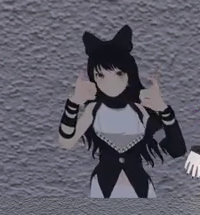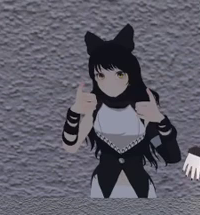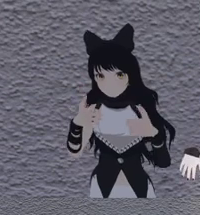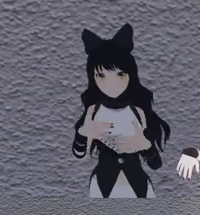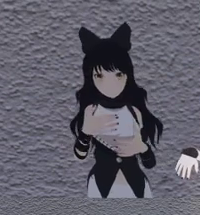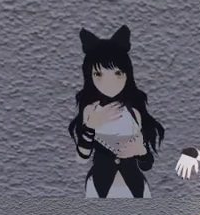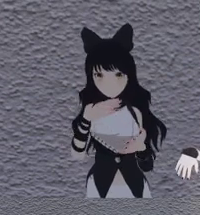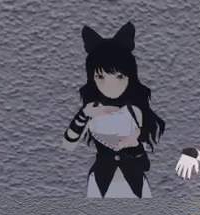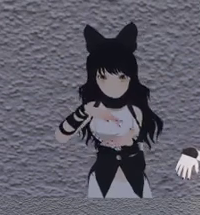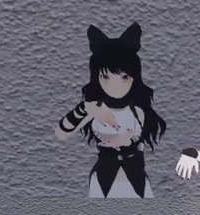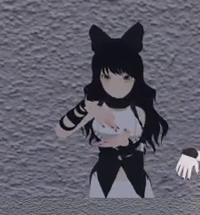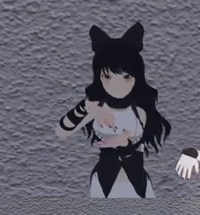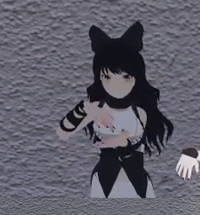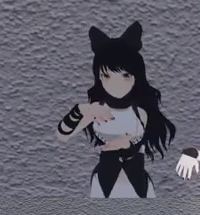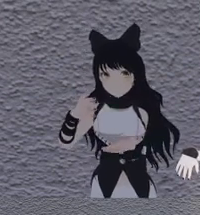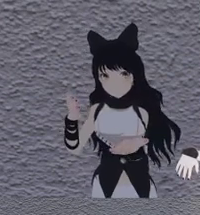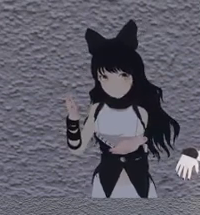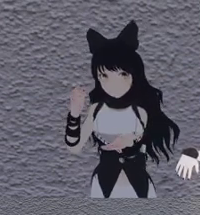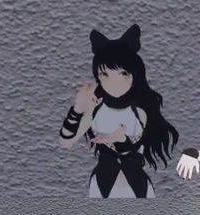Good.